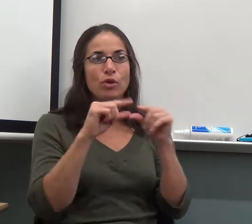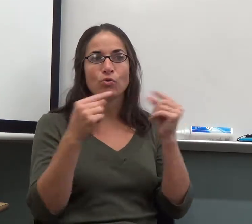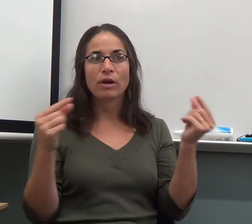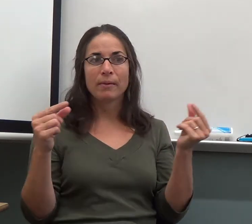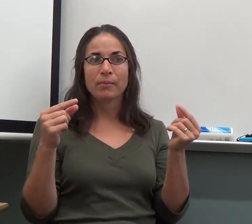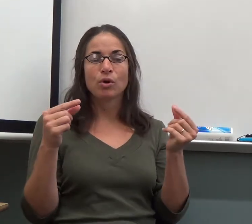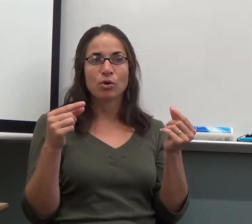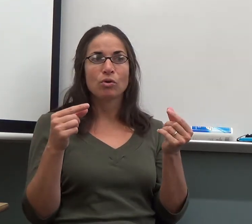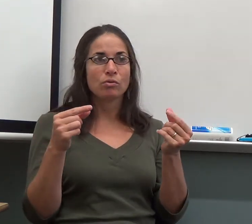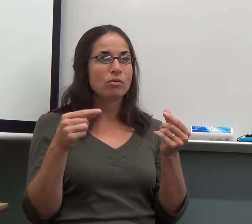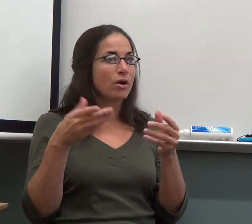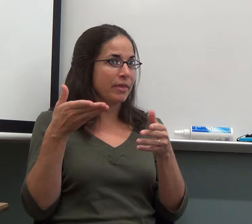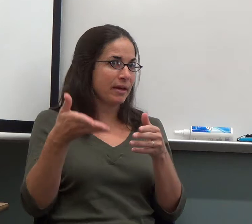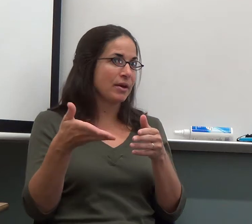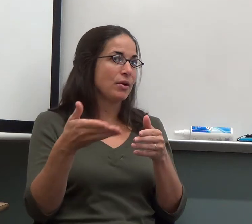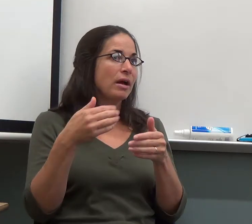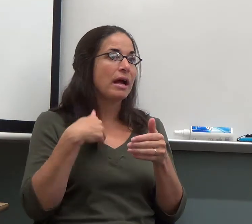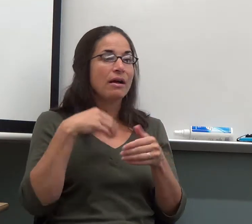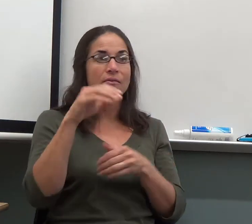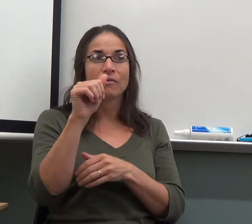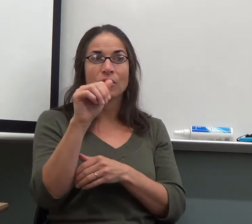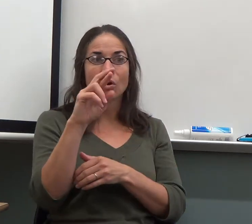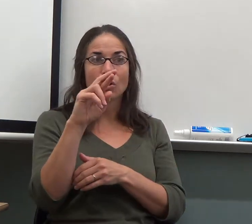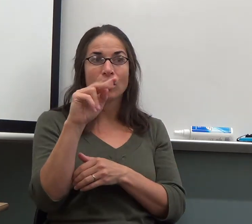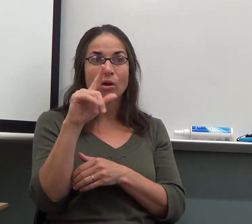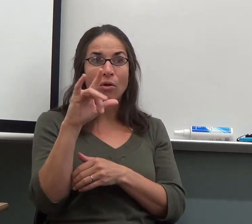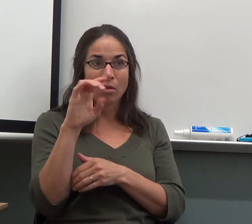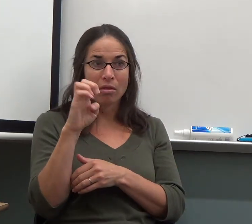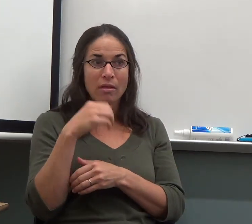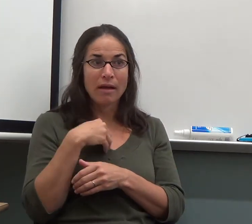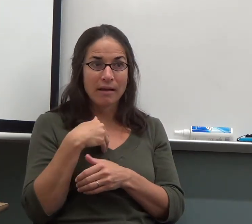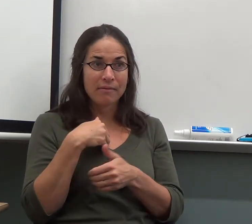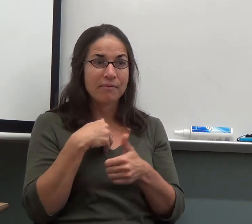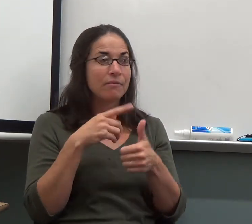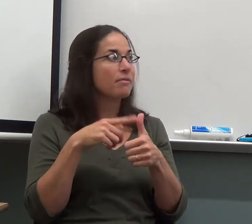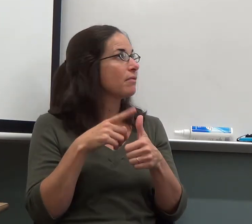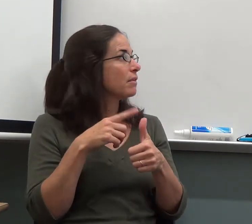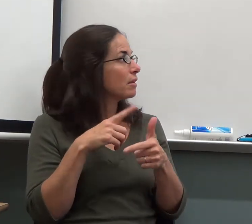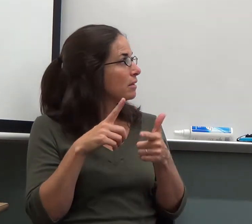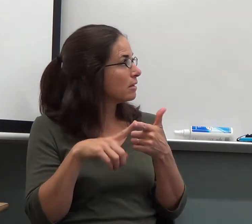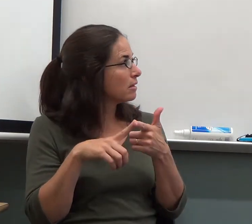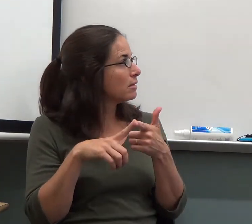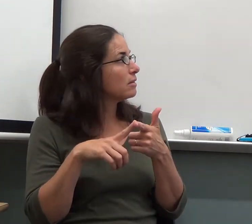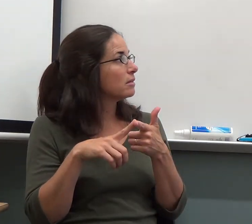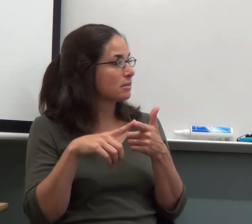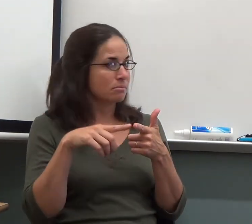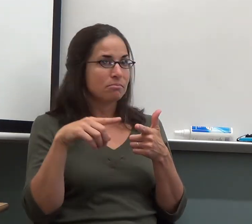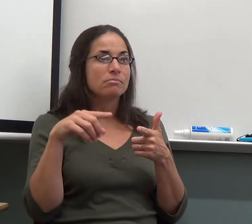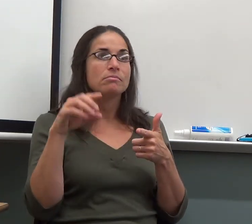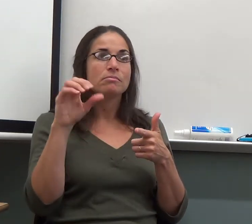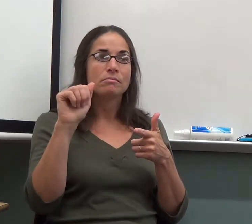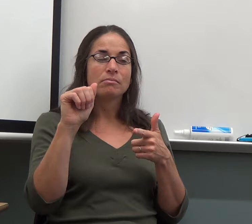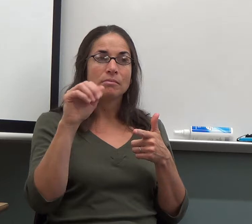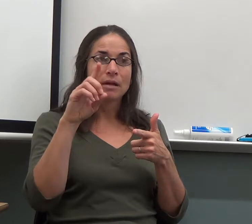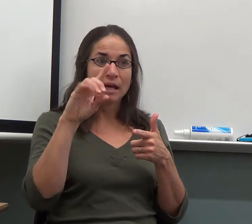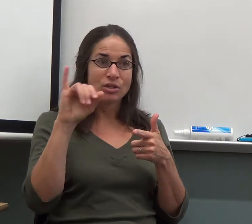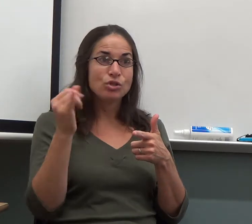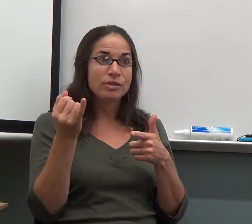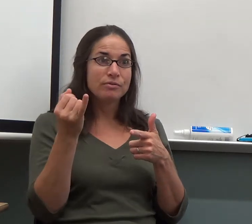about, don't I? I have an article. I have an adjective, don't I? 1963